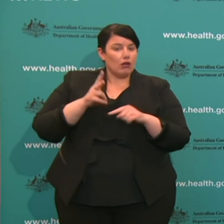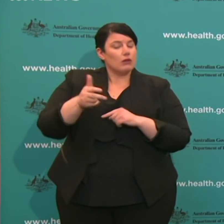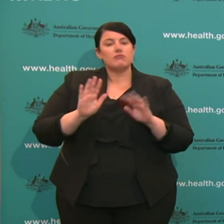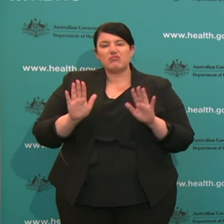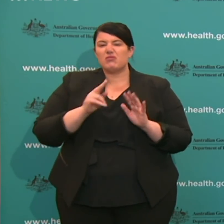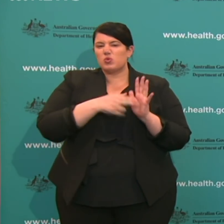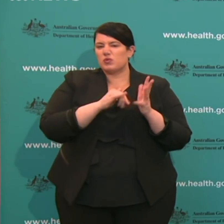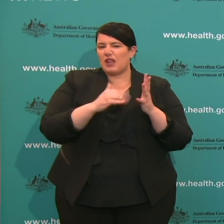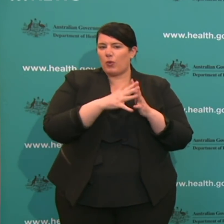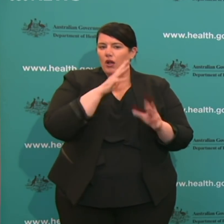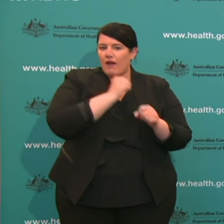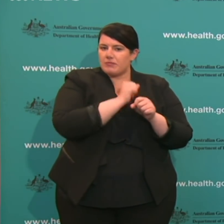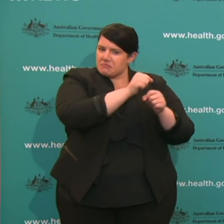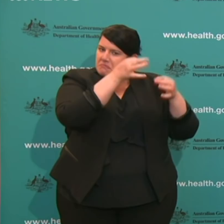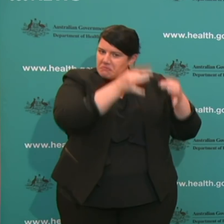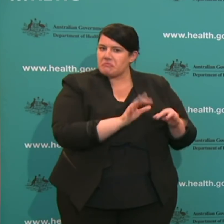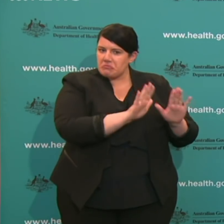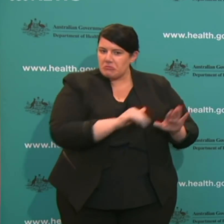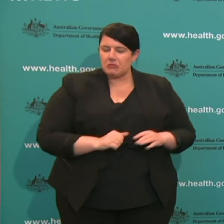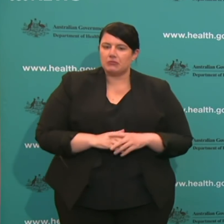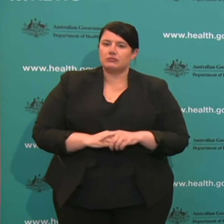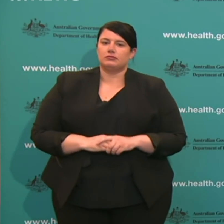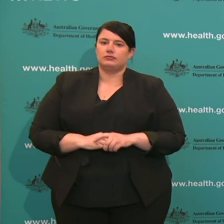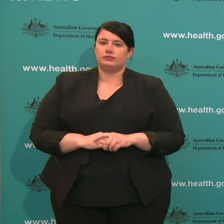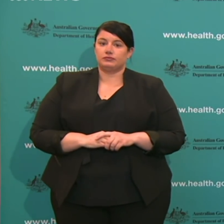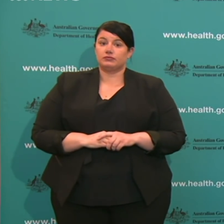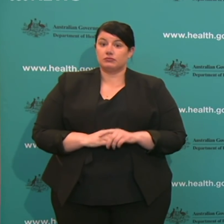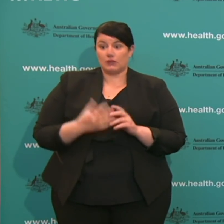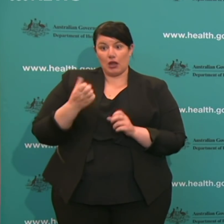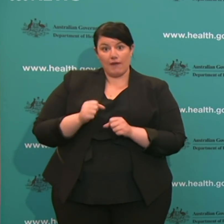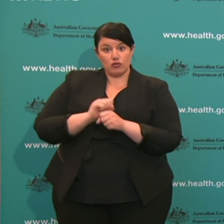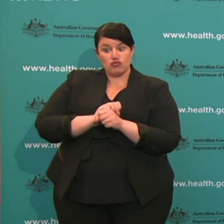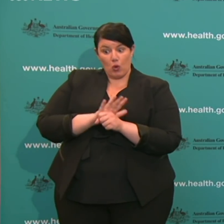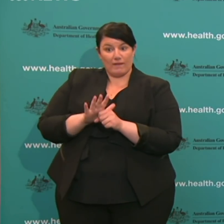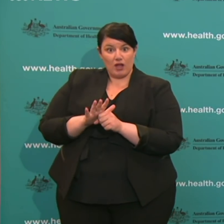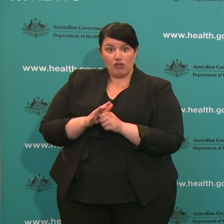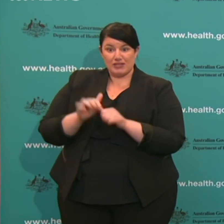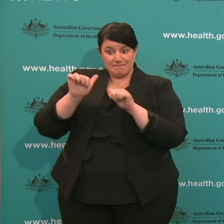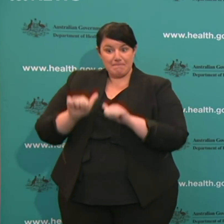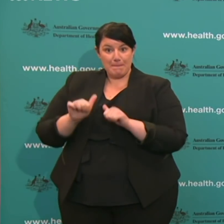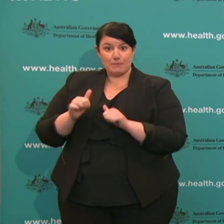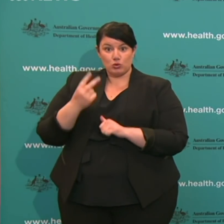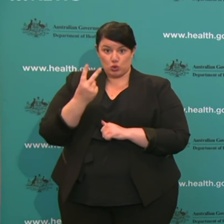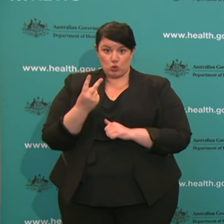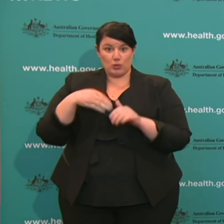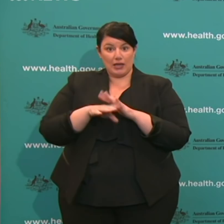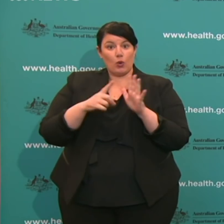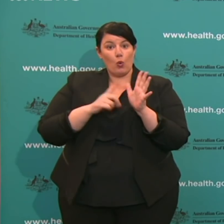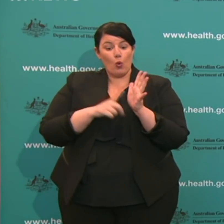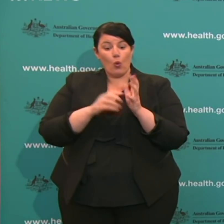There have been cases already, of course, of COVID-19 diagnosed in Albury. There have been 2,